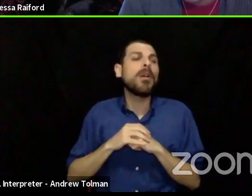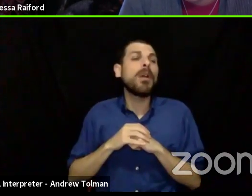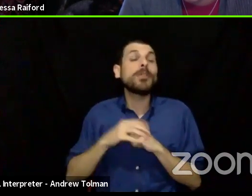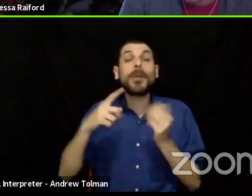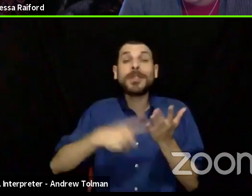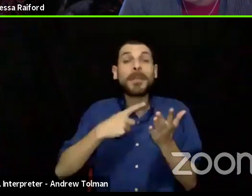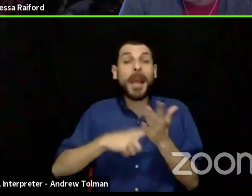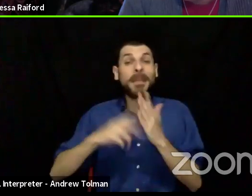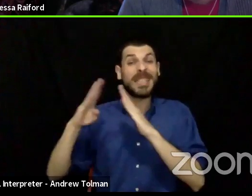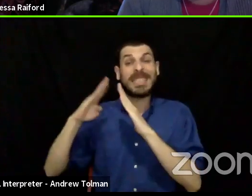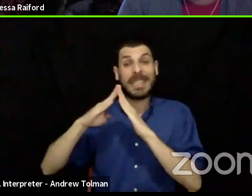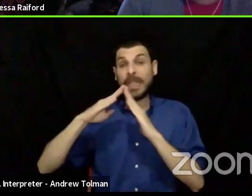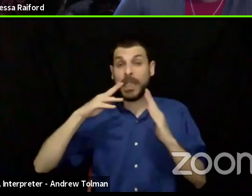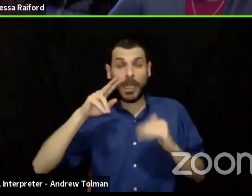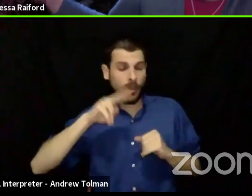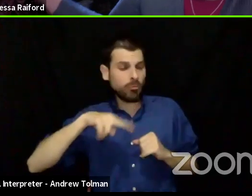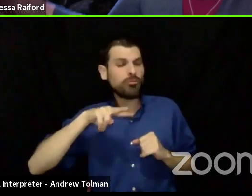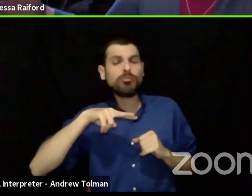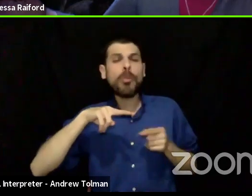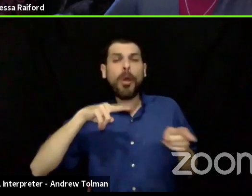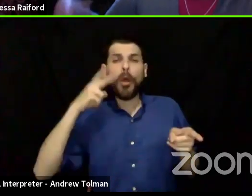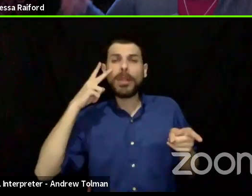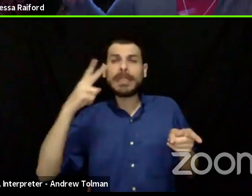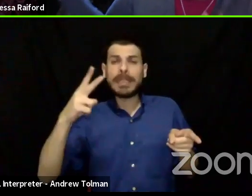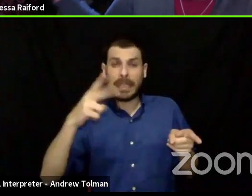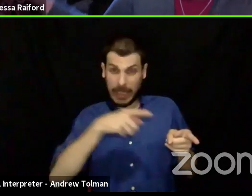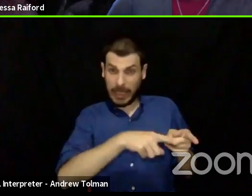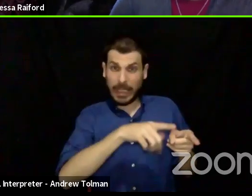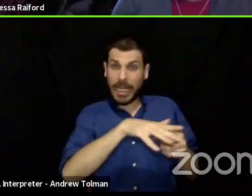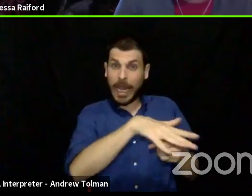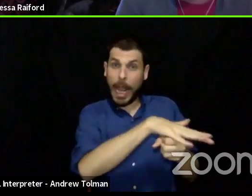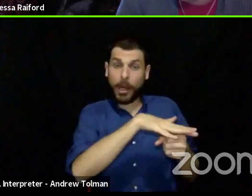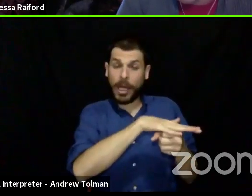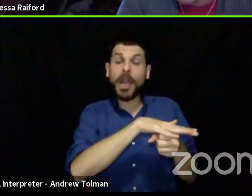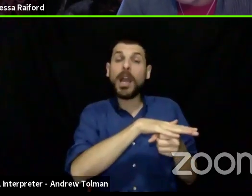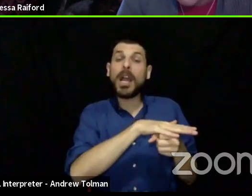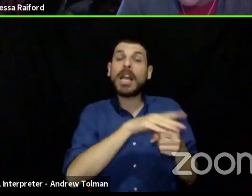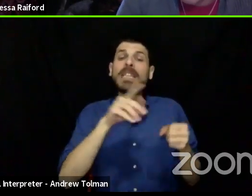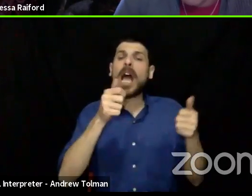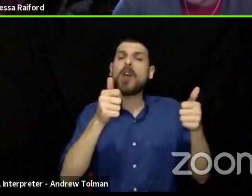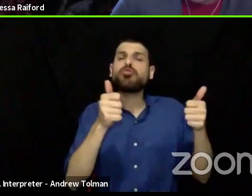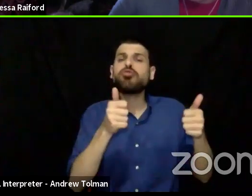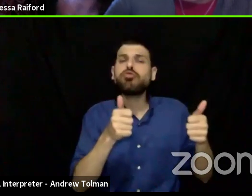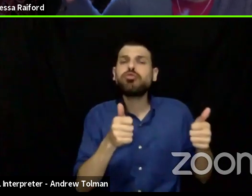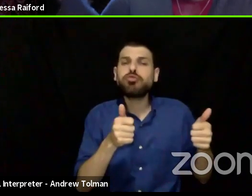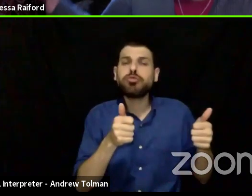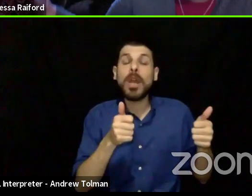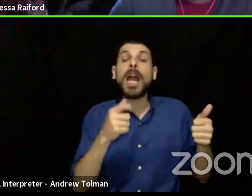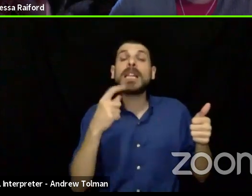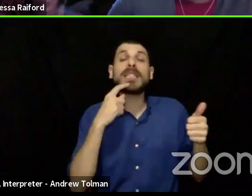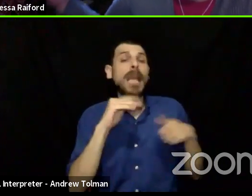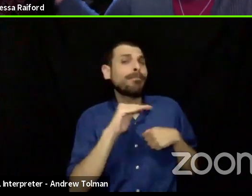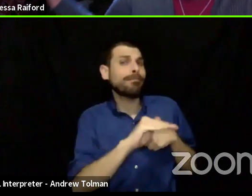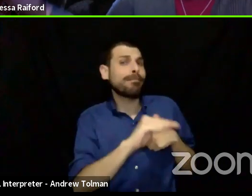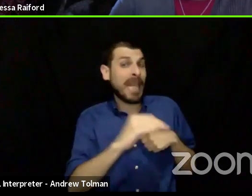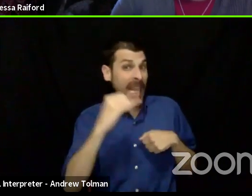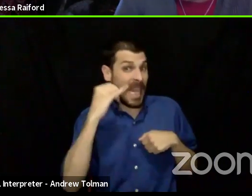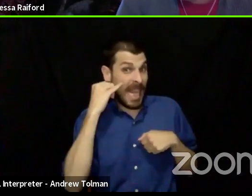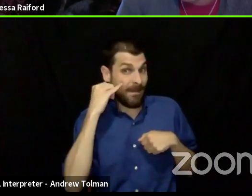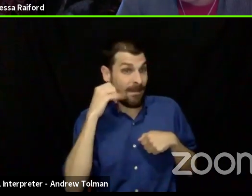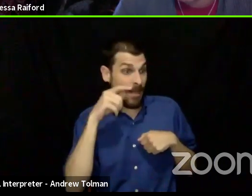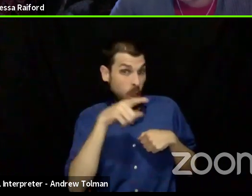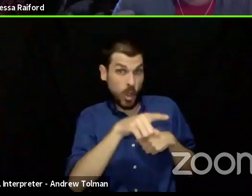or rehabilitation, and they'll say, hey, if you level this, we'll go ahead and help you develop a business with apartments on top, and you